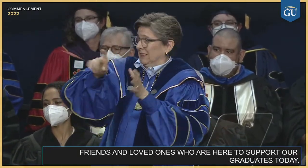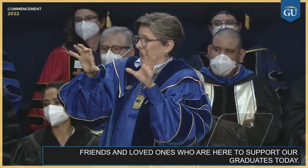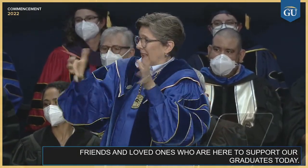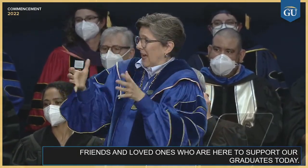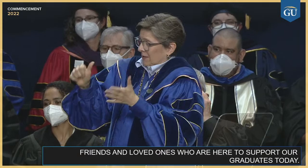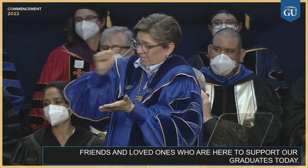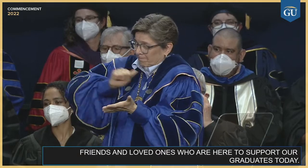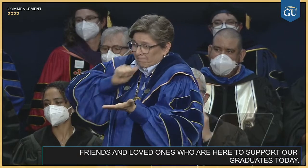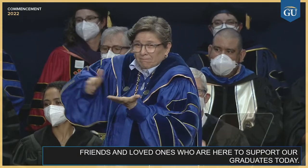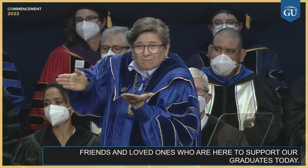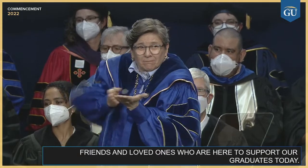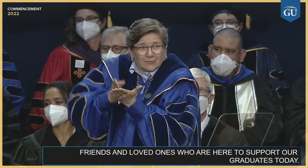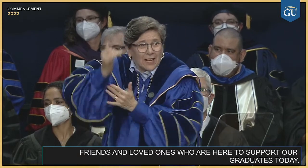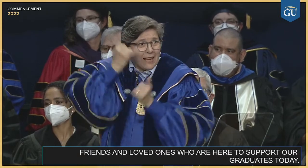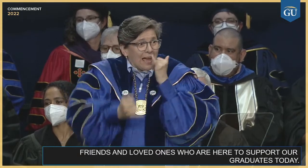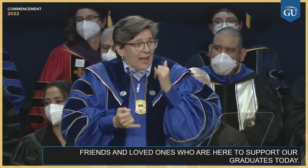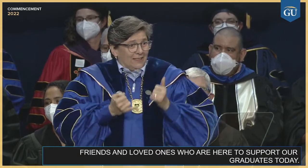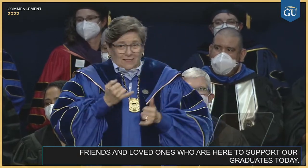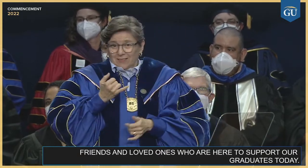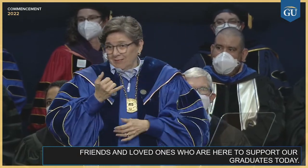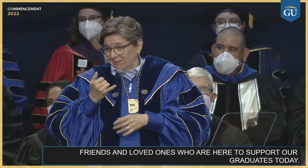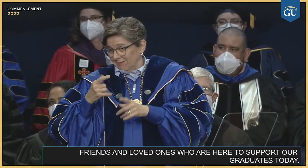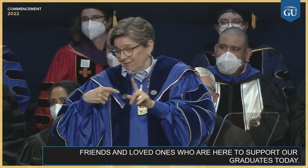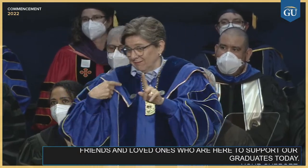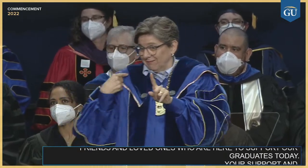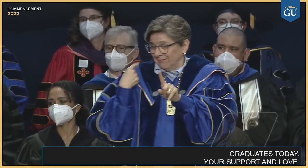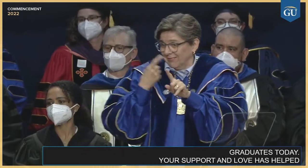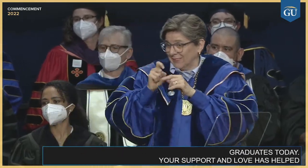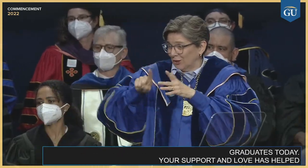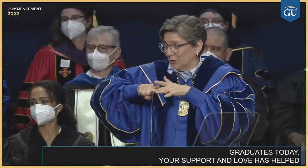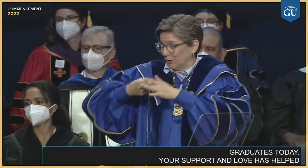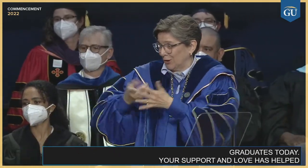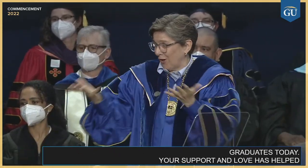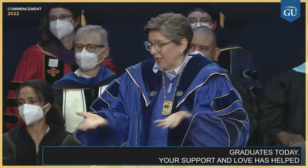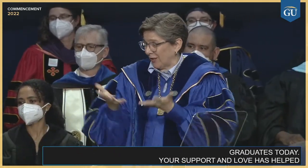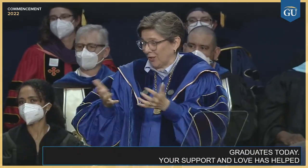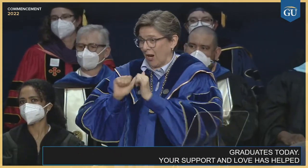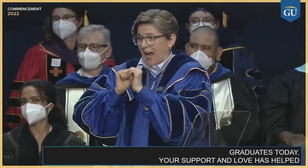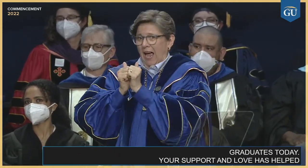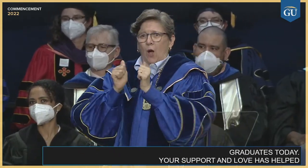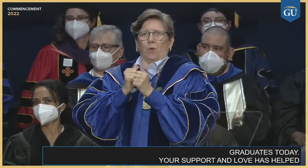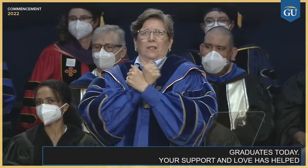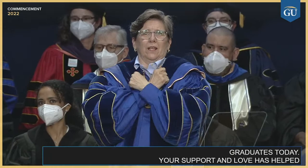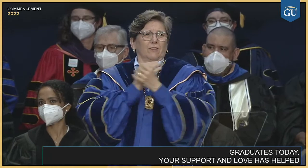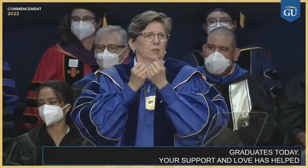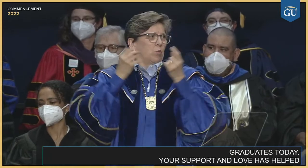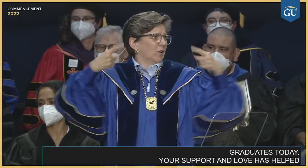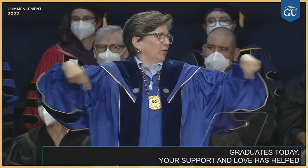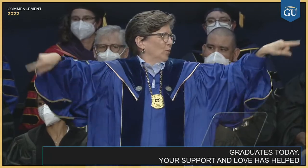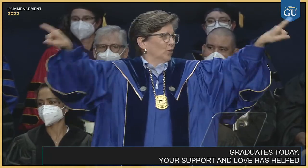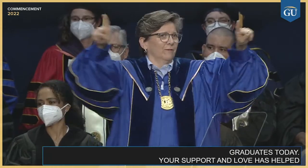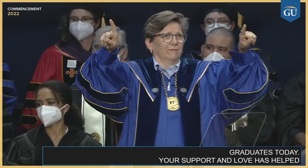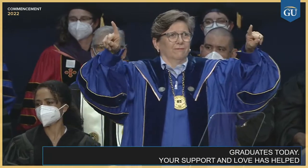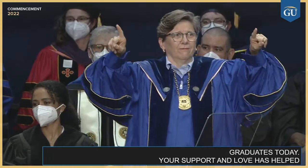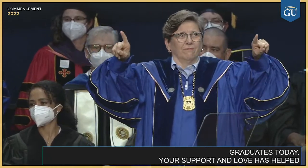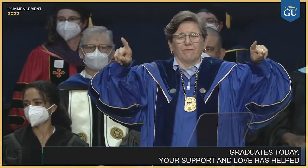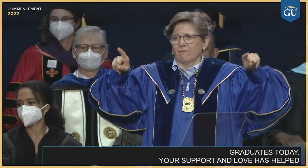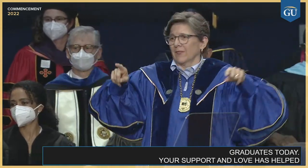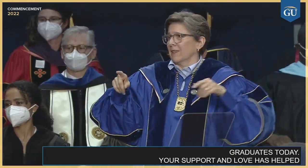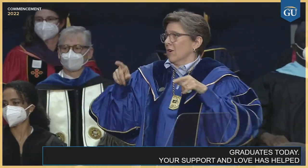has helped the class of 2022 persevere. From when they first started, it was because of